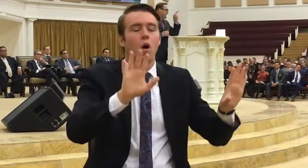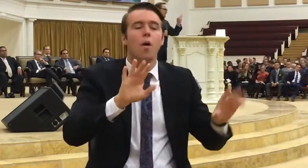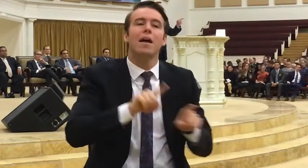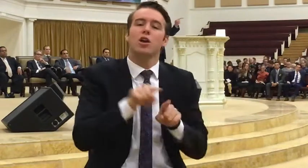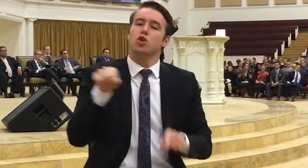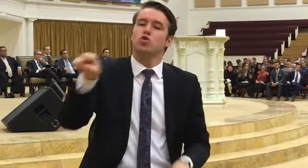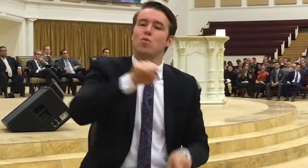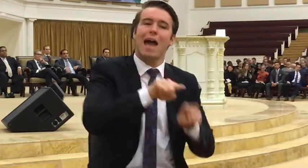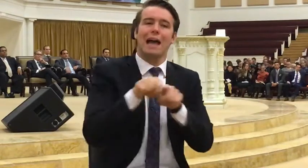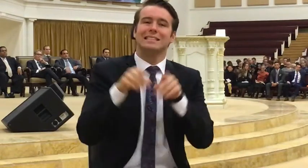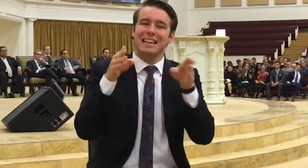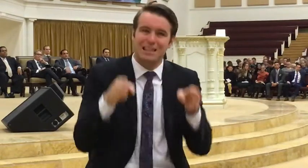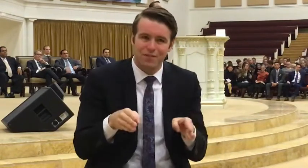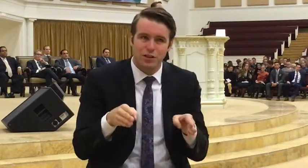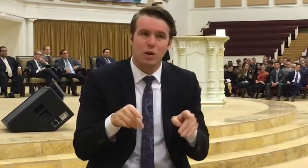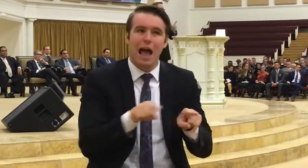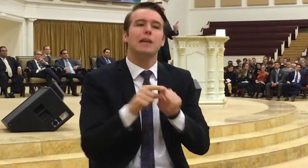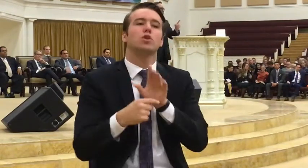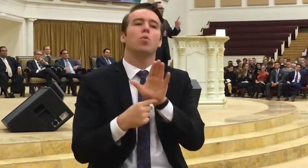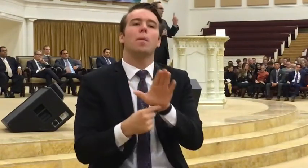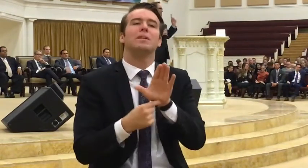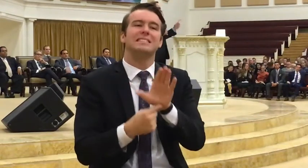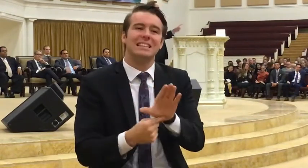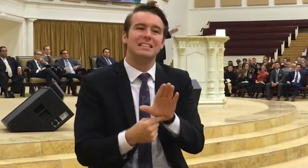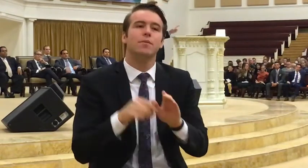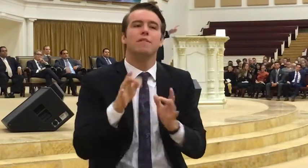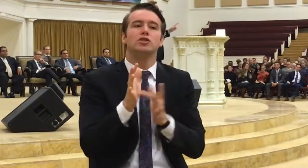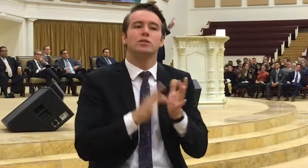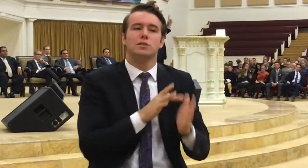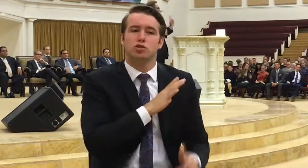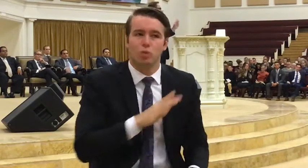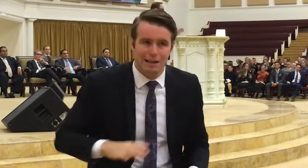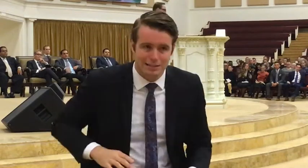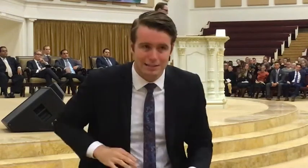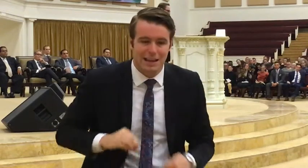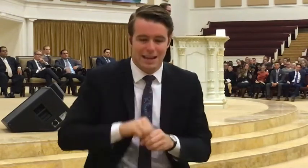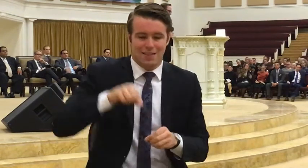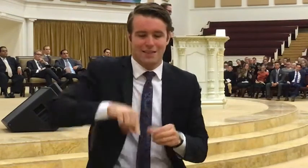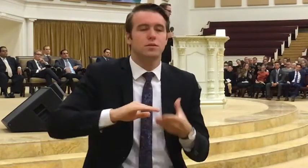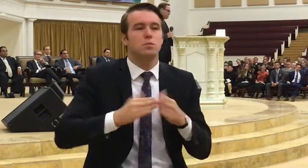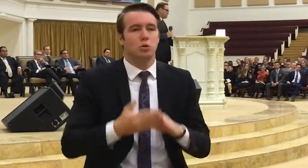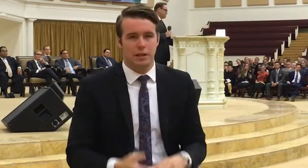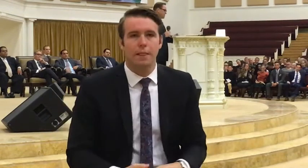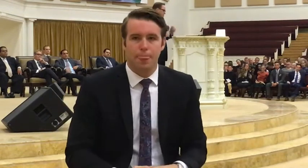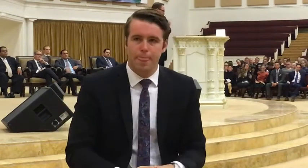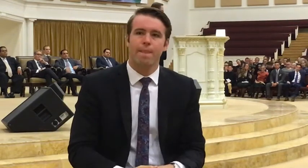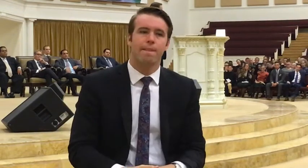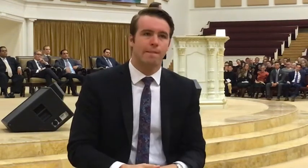as an individual, as a representative of Jesus Christ in this community.